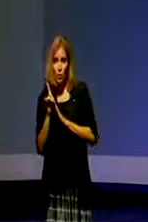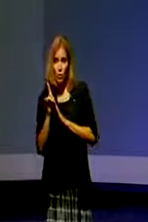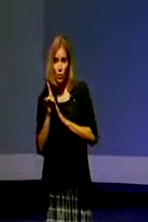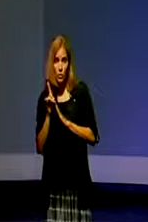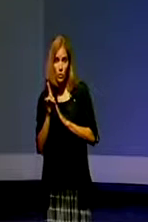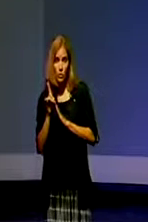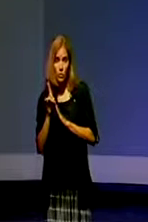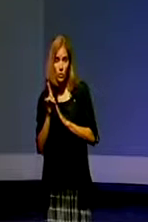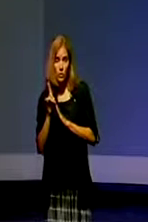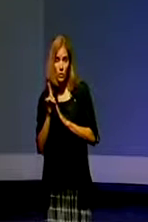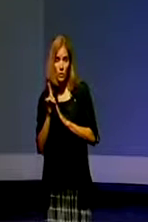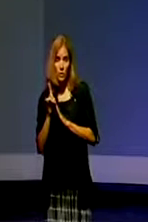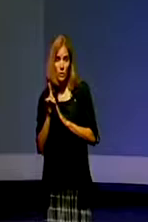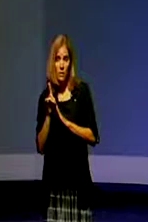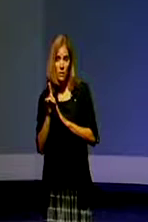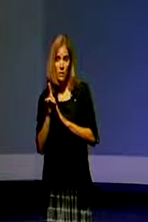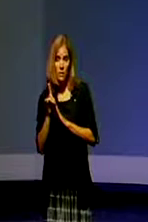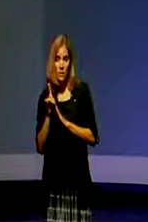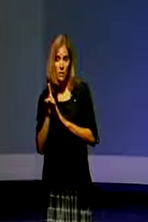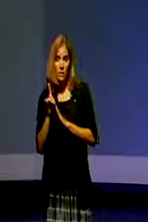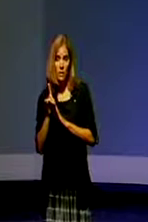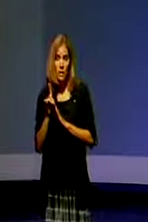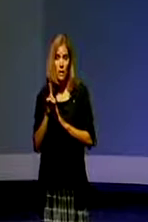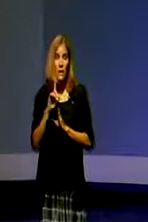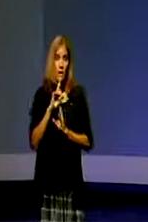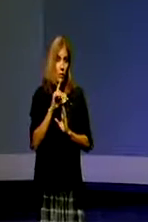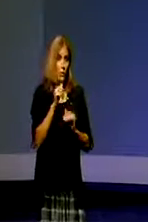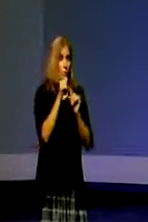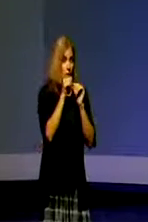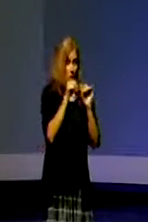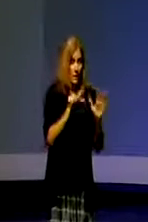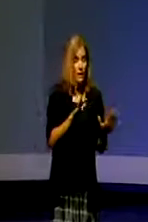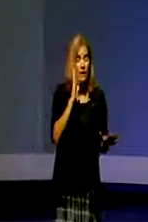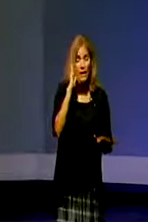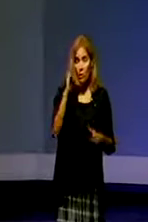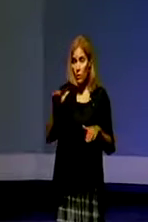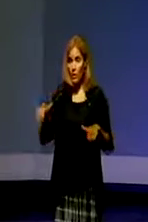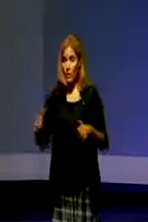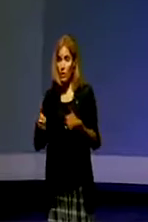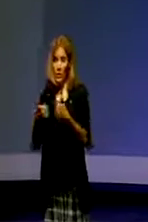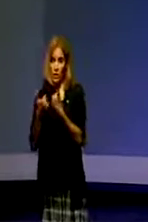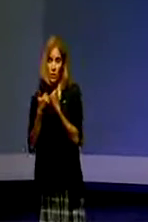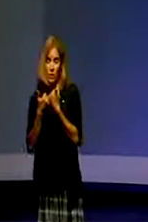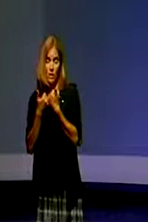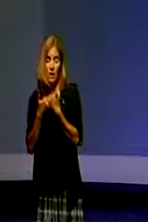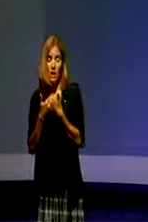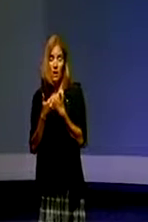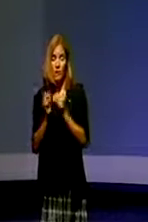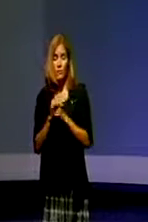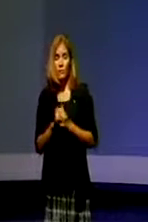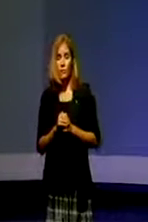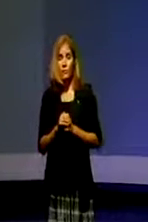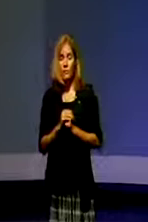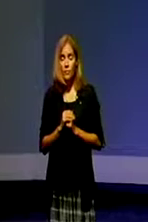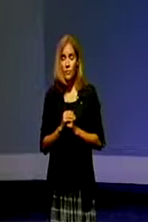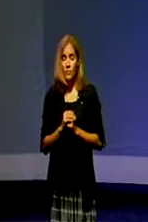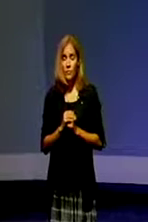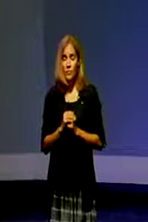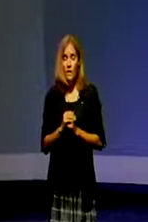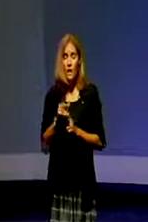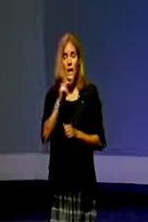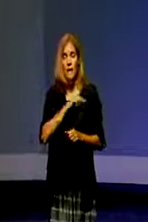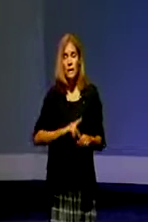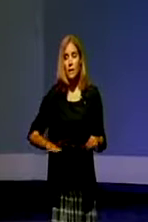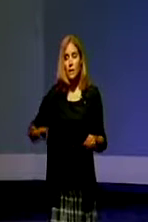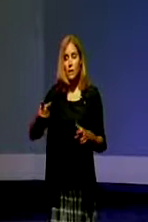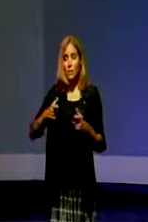inevitably, not only will there be blessings, but there will be challenges. That there will be, as the kingdom of